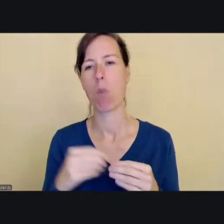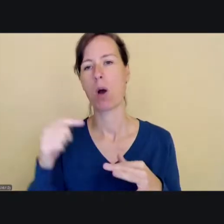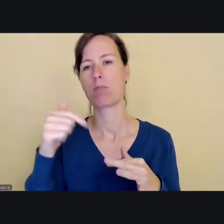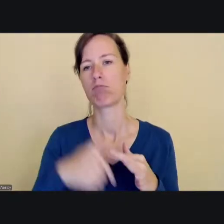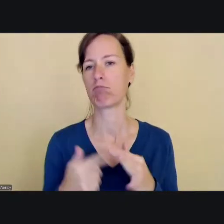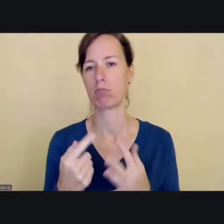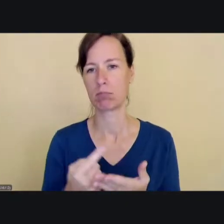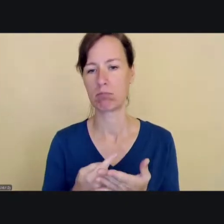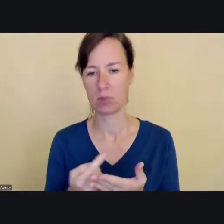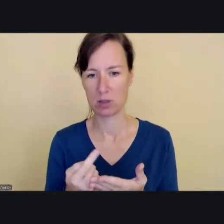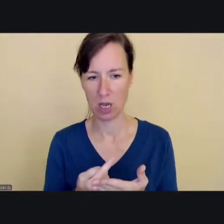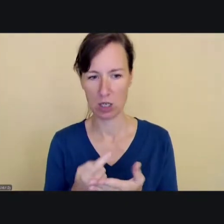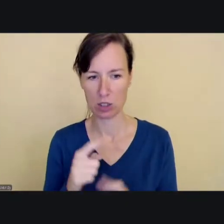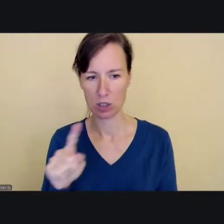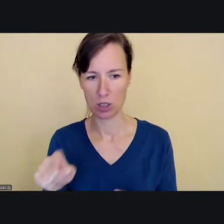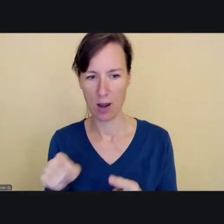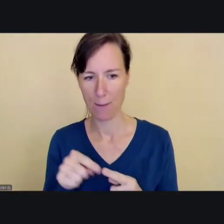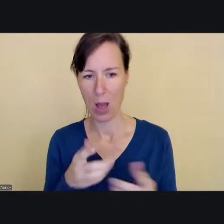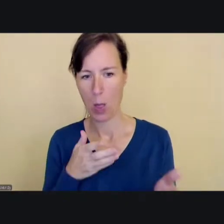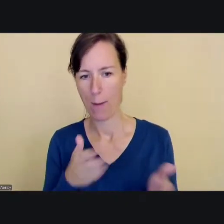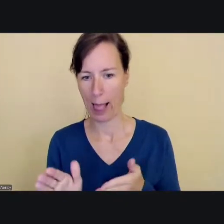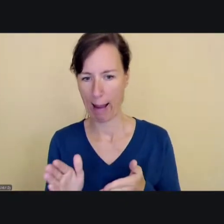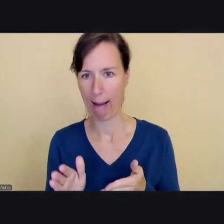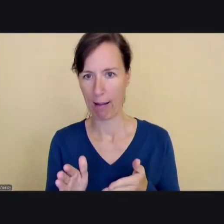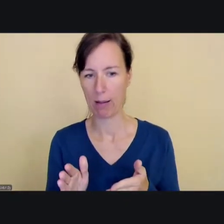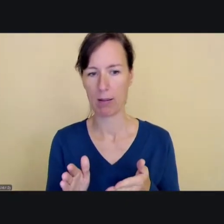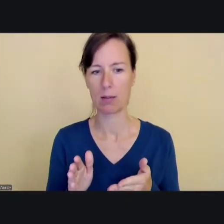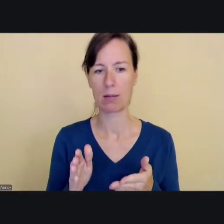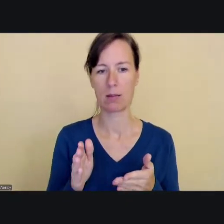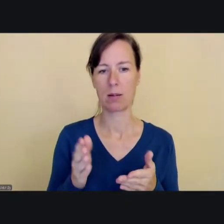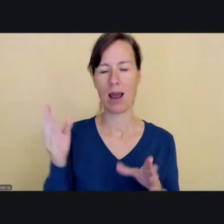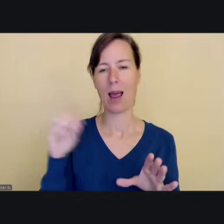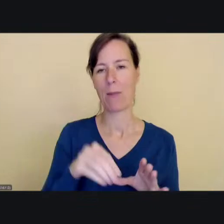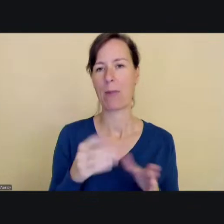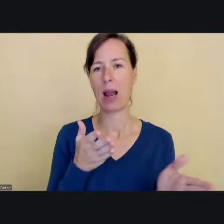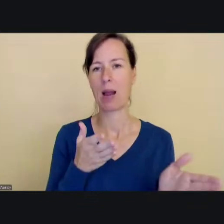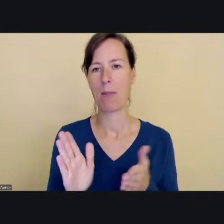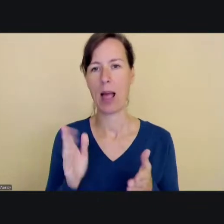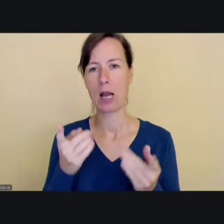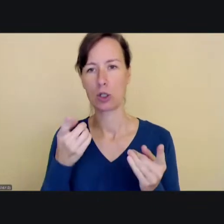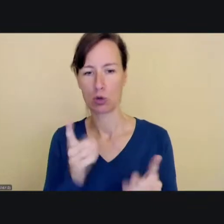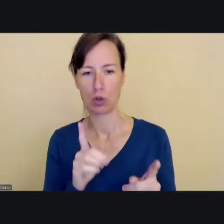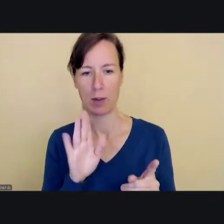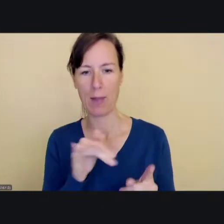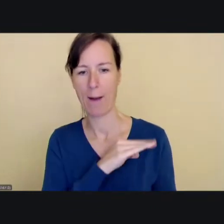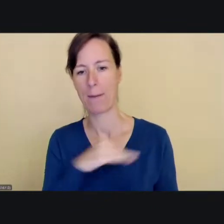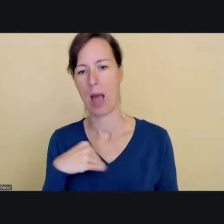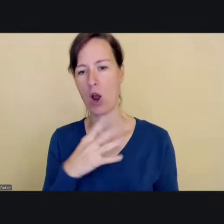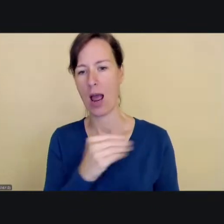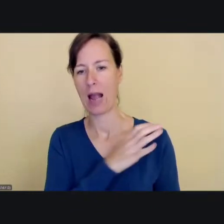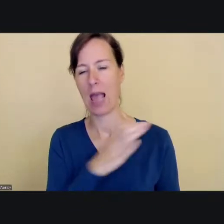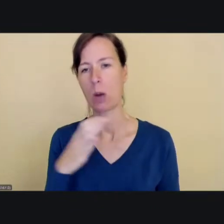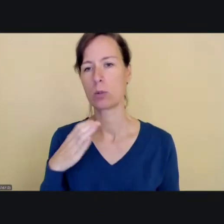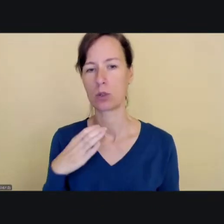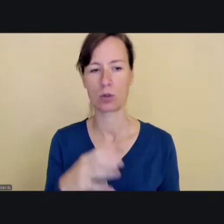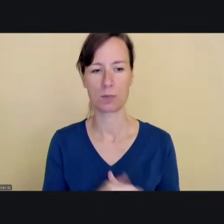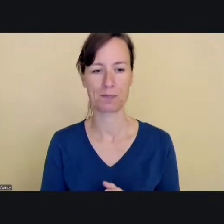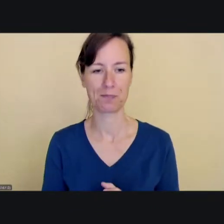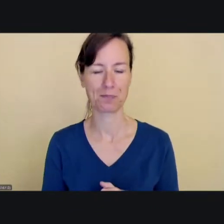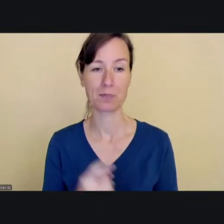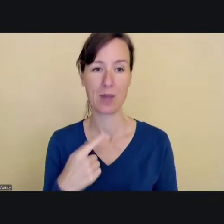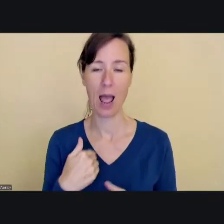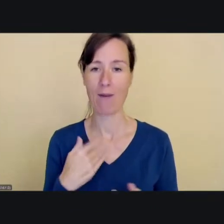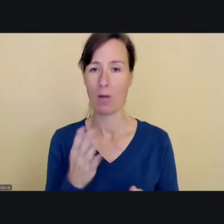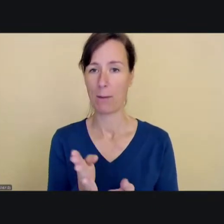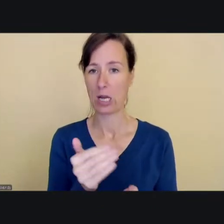mayor and council's already agreed upon plan for 5701. I have the budget. Mr. Galloway, is